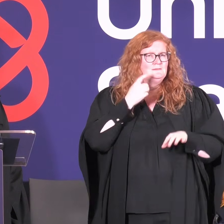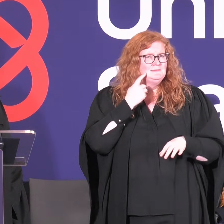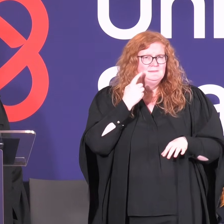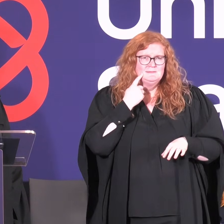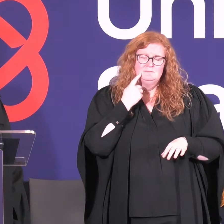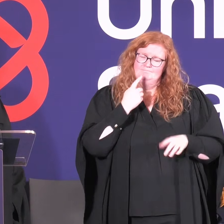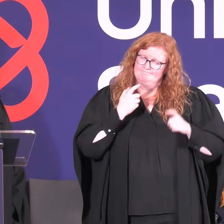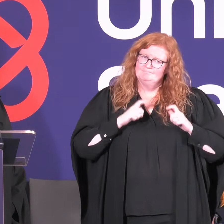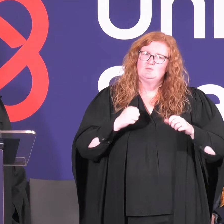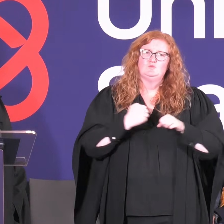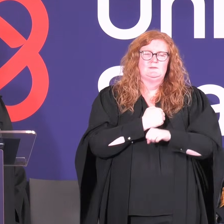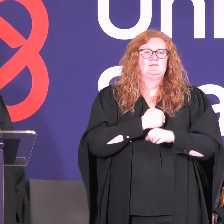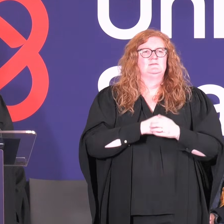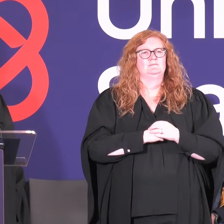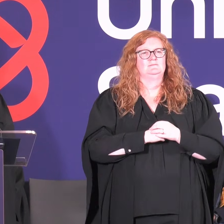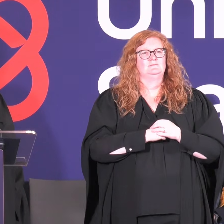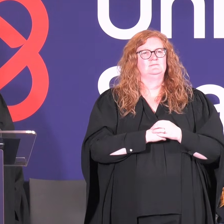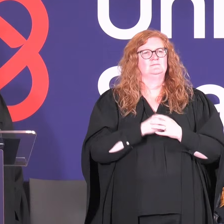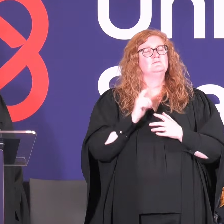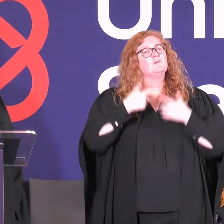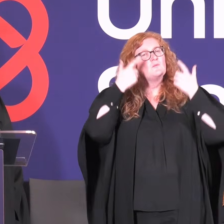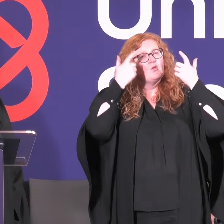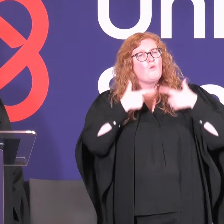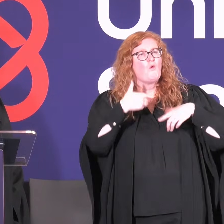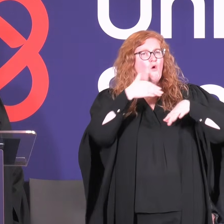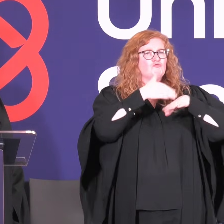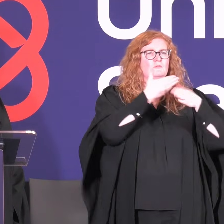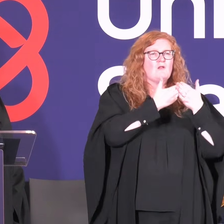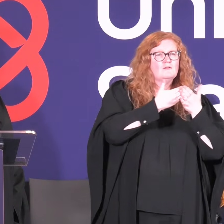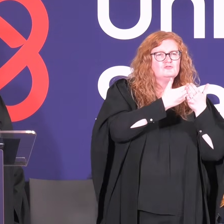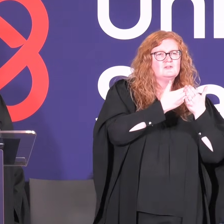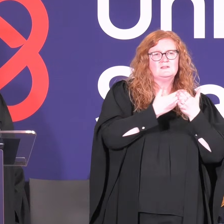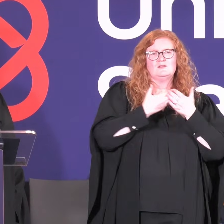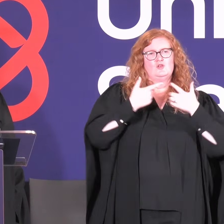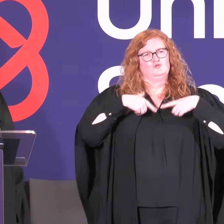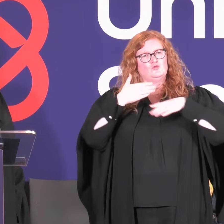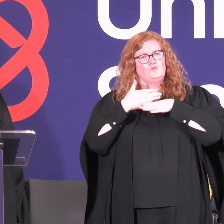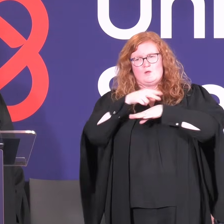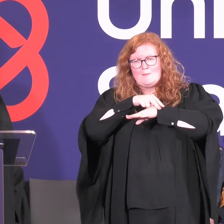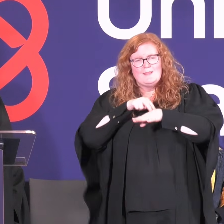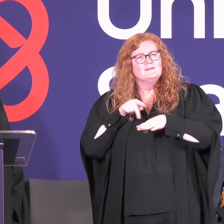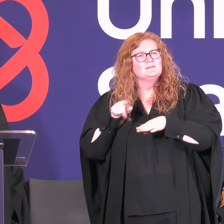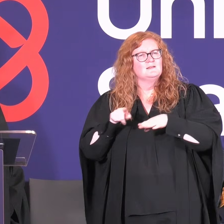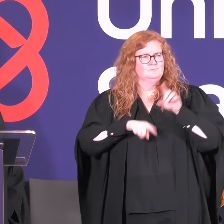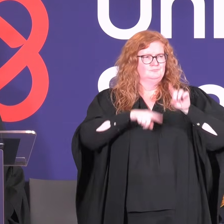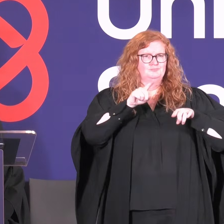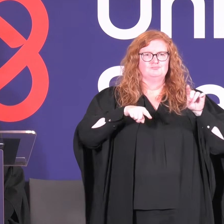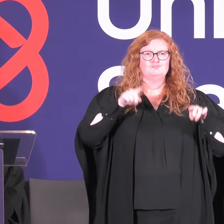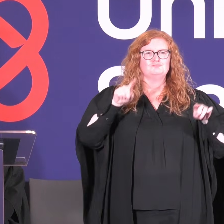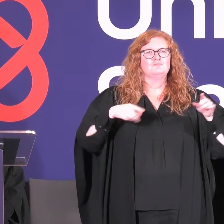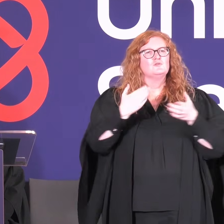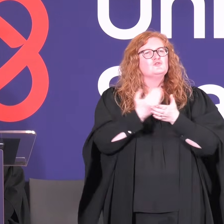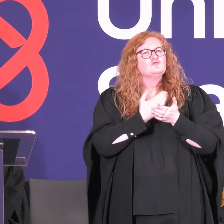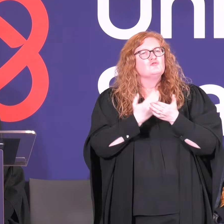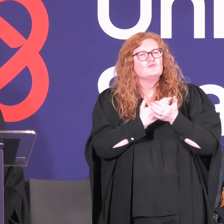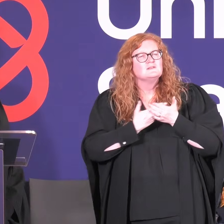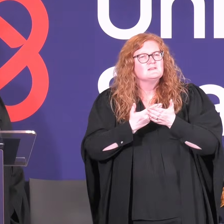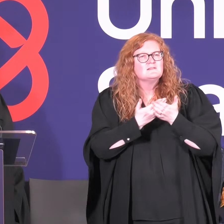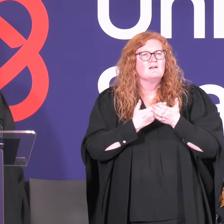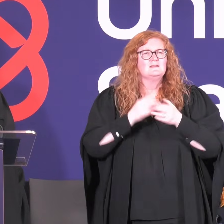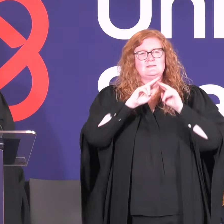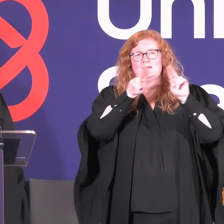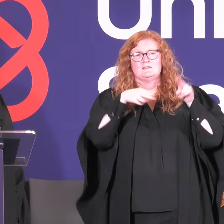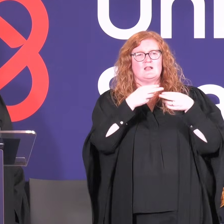so. From law and criminology to social work and policing, from security studies to